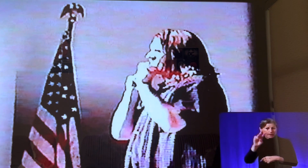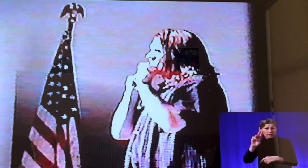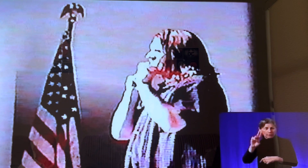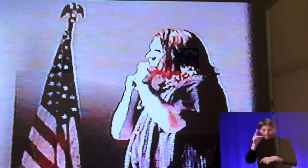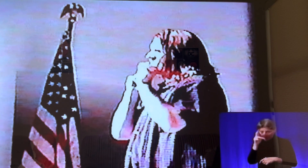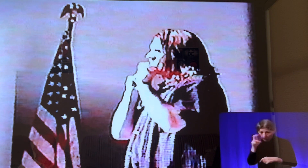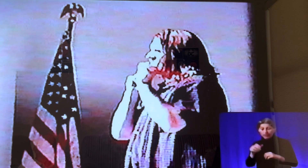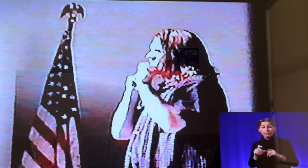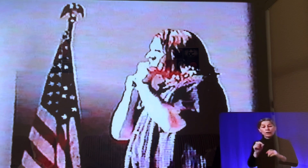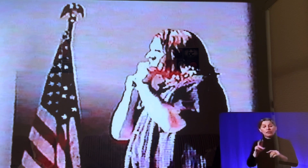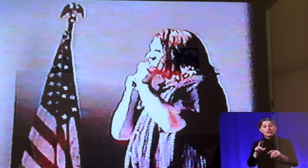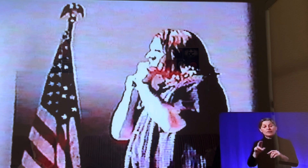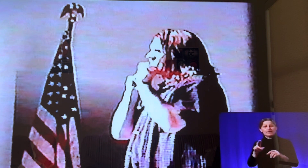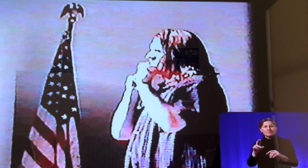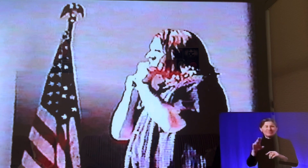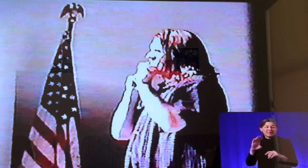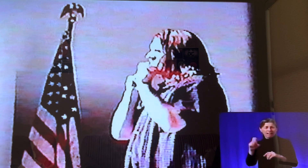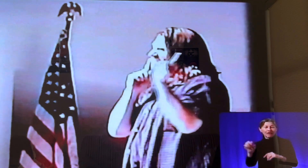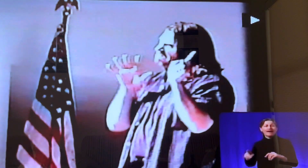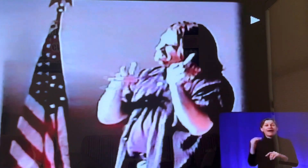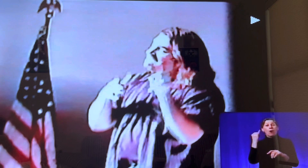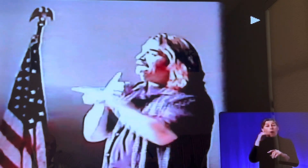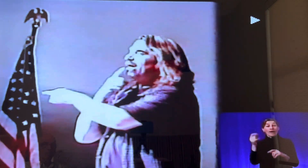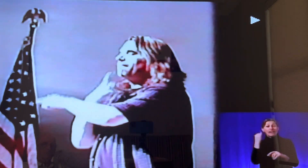phrase that's cute, like punch buggy, then you could put it in there.